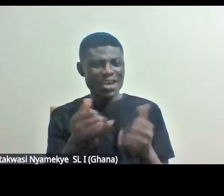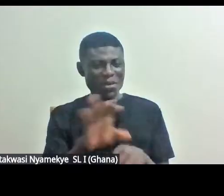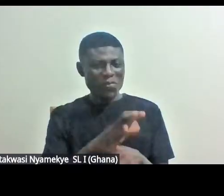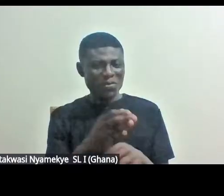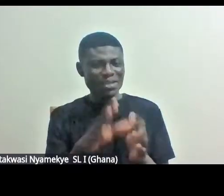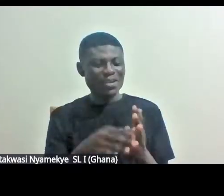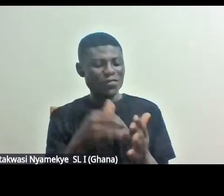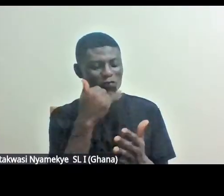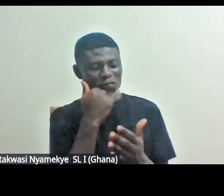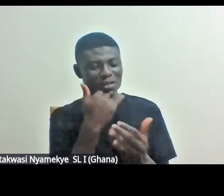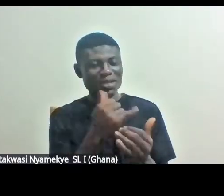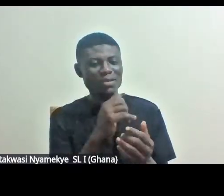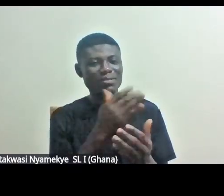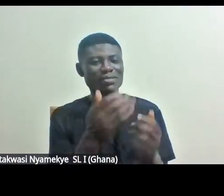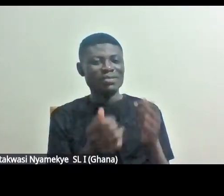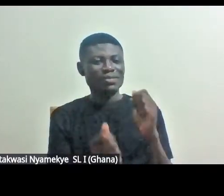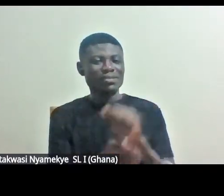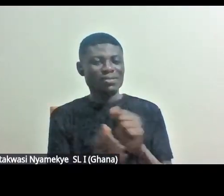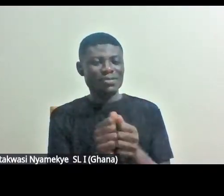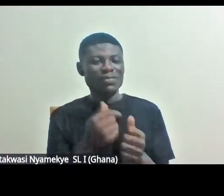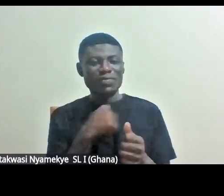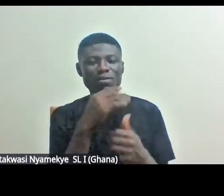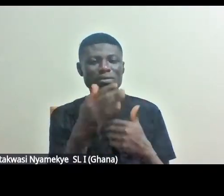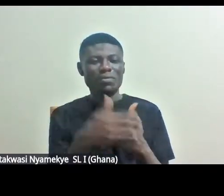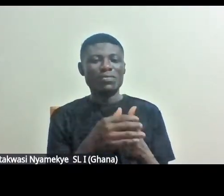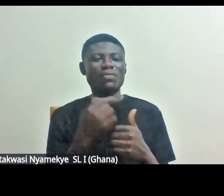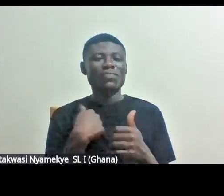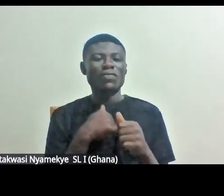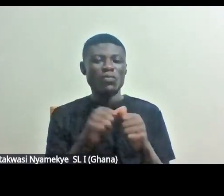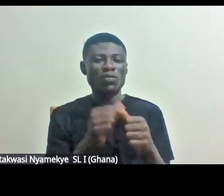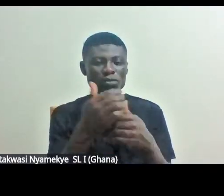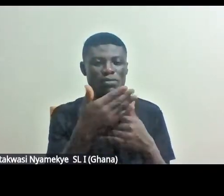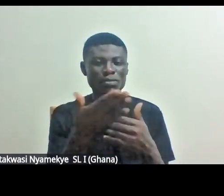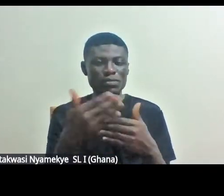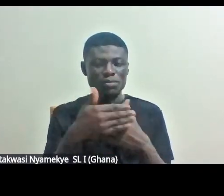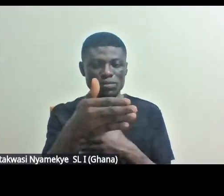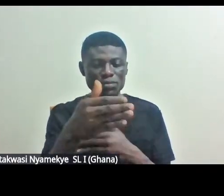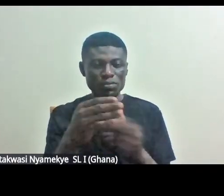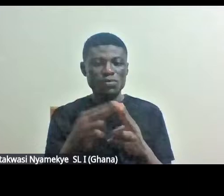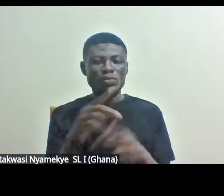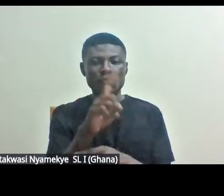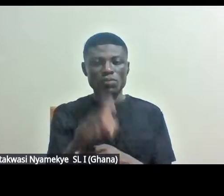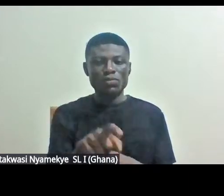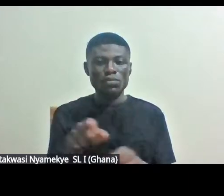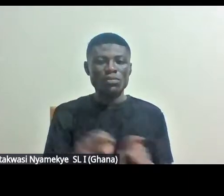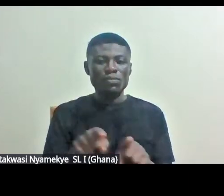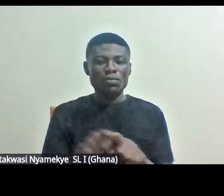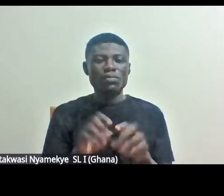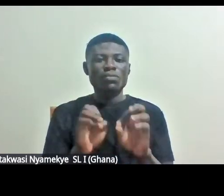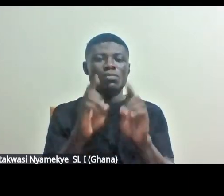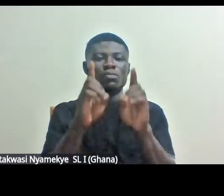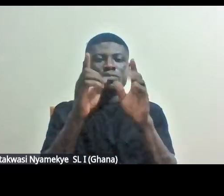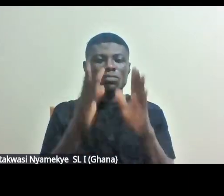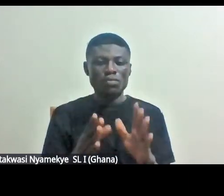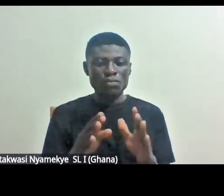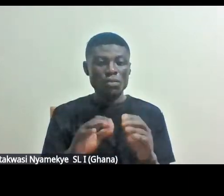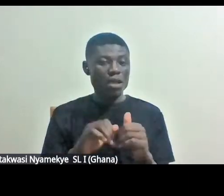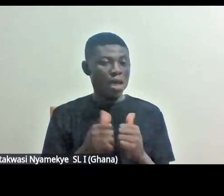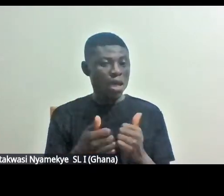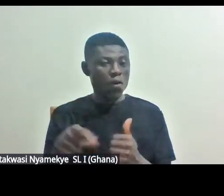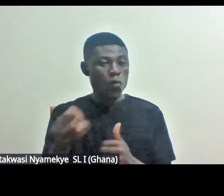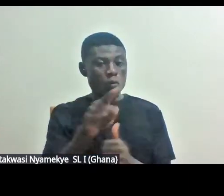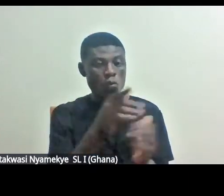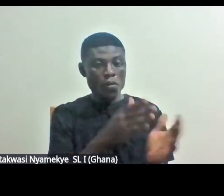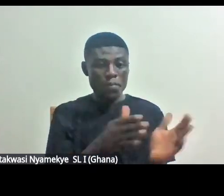you know that we are not going backwards, we're going forward. So the question is, as an educator, how are you